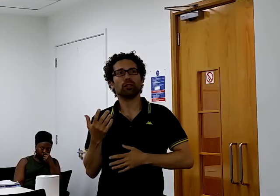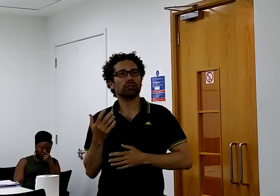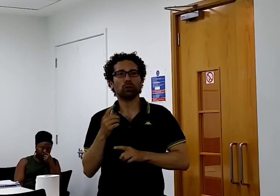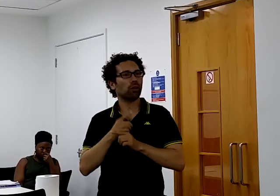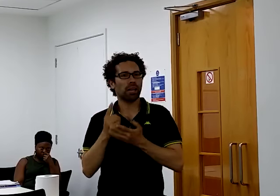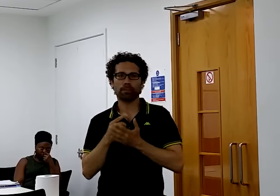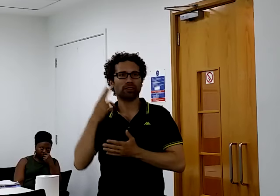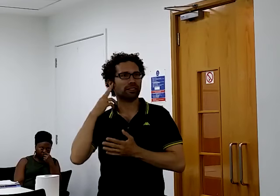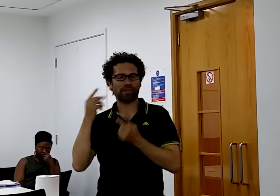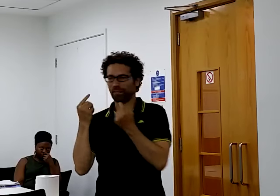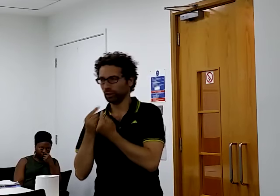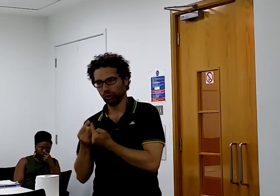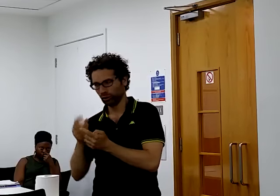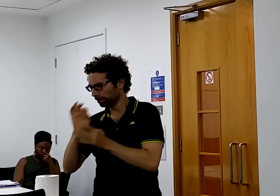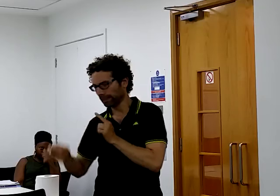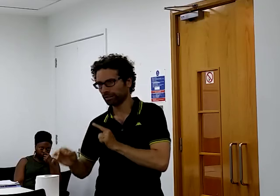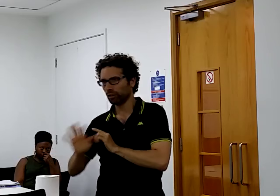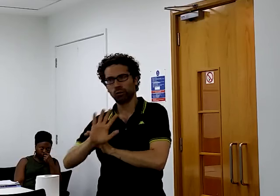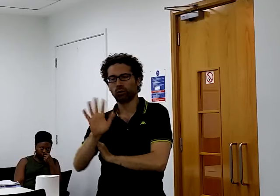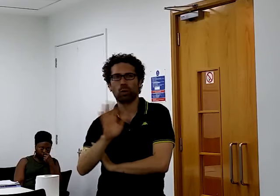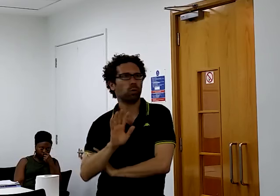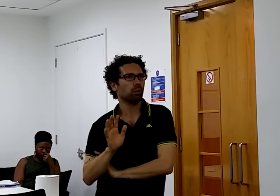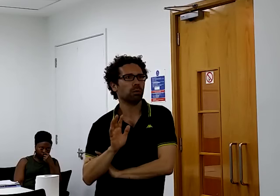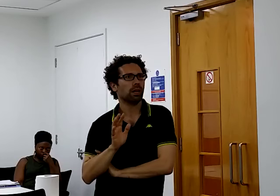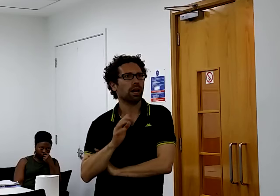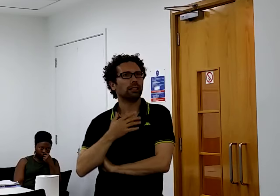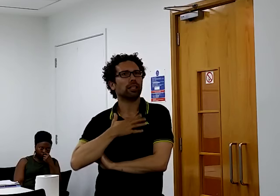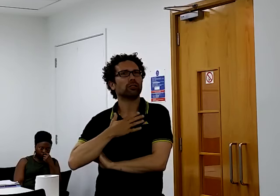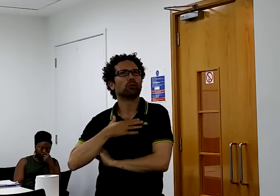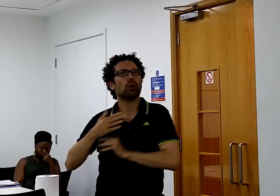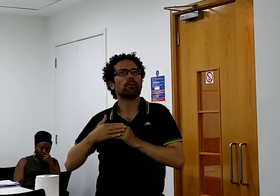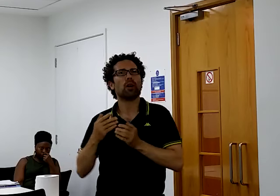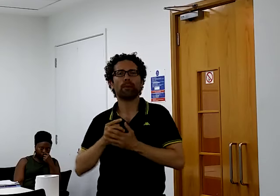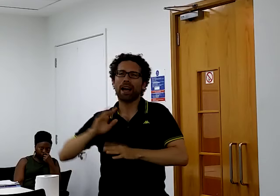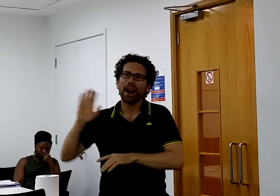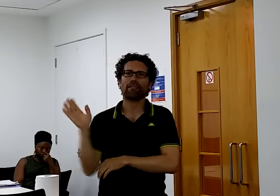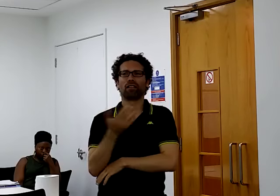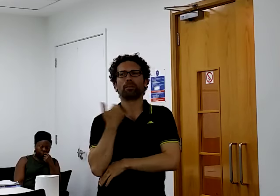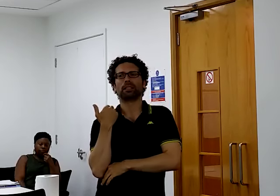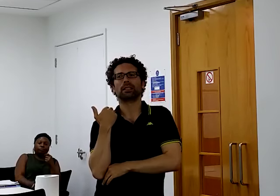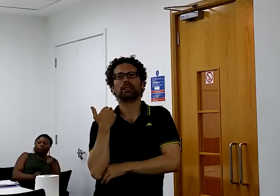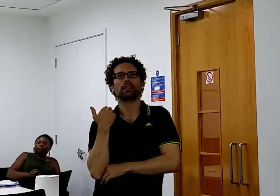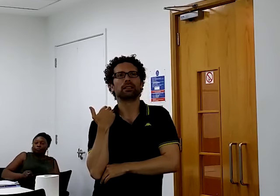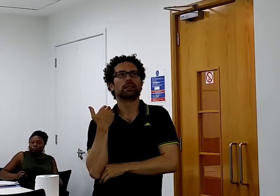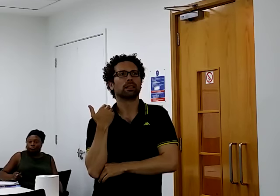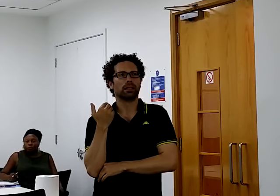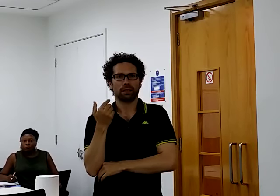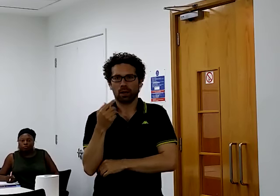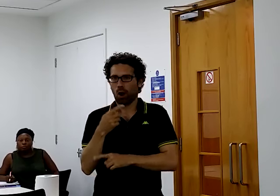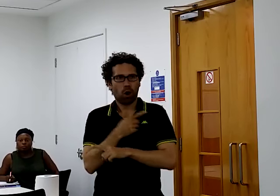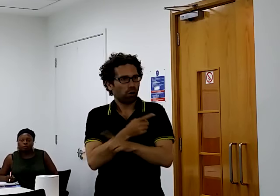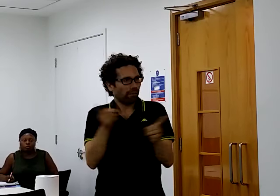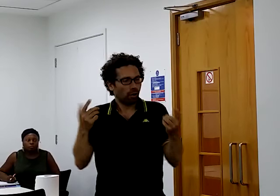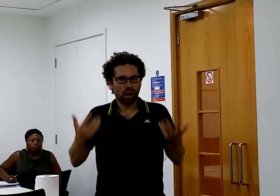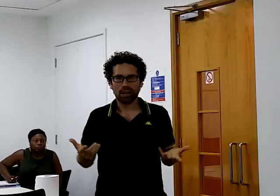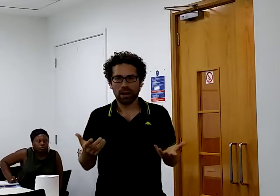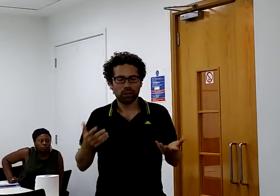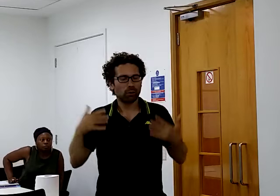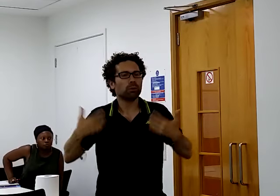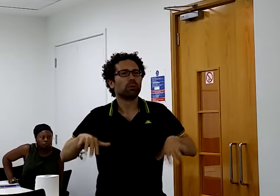Really, I'm just standing here to say, I'm not gonna talk about deaf issues specifically per se, I want to talk about